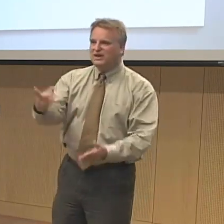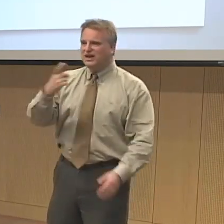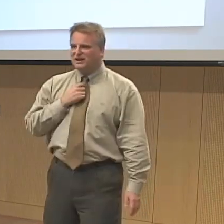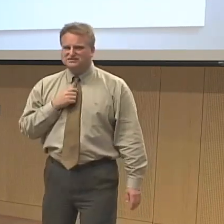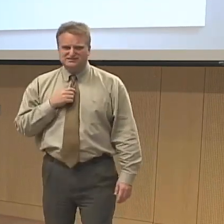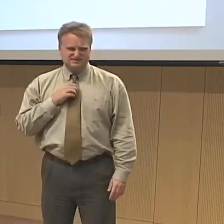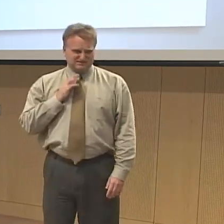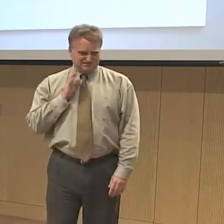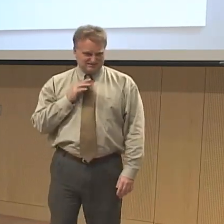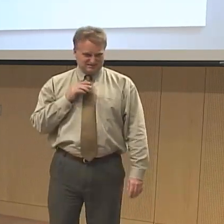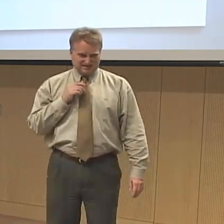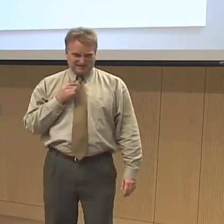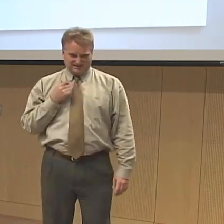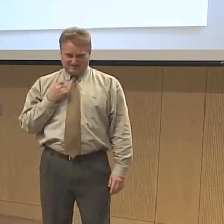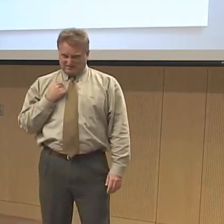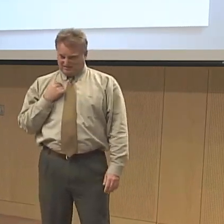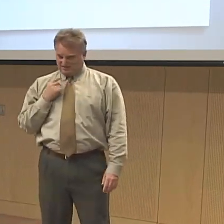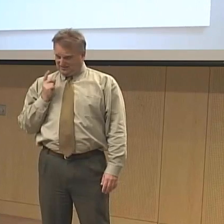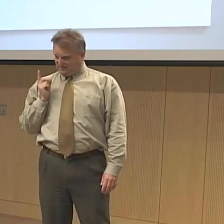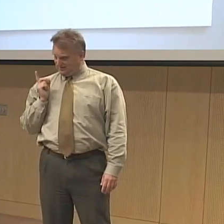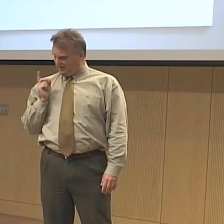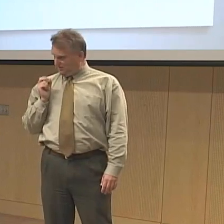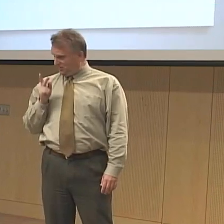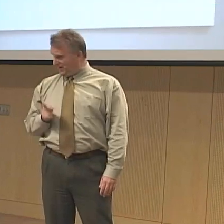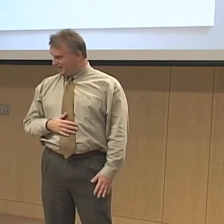asked, am I okay?